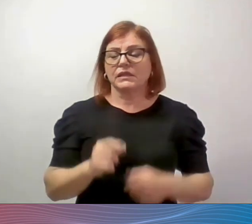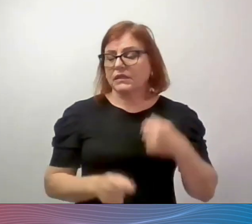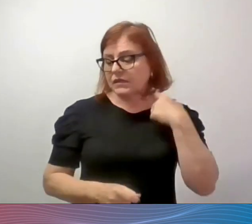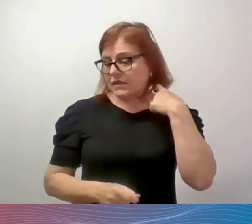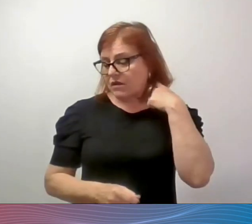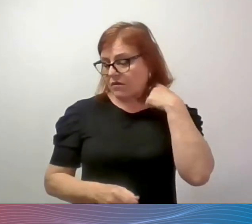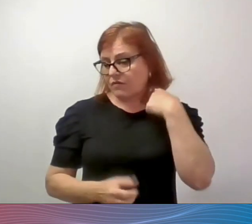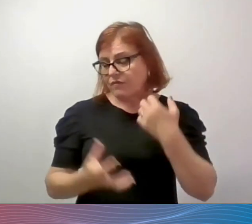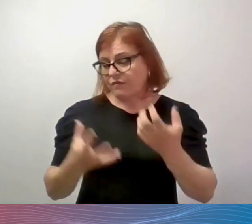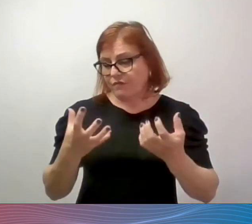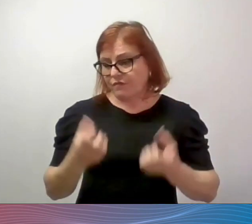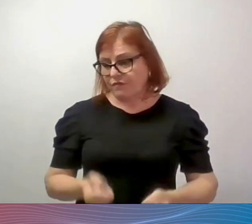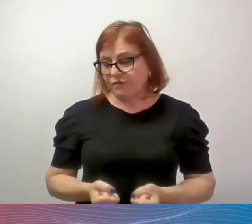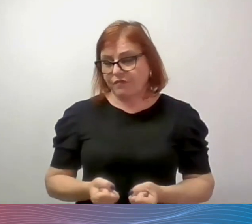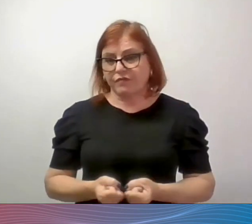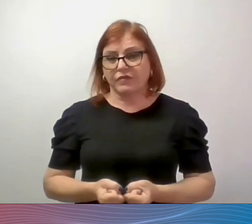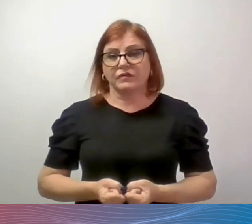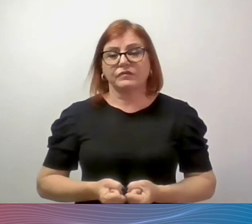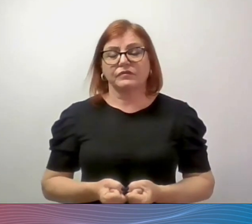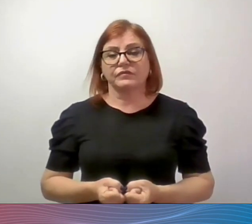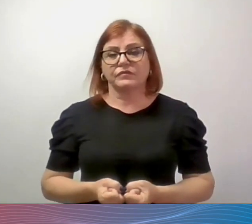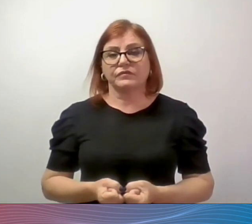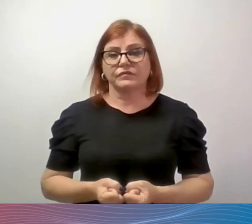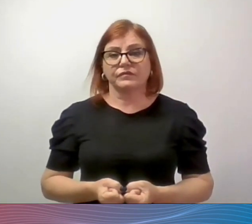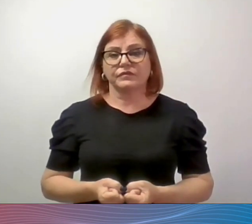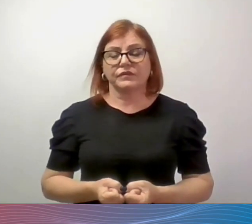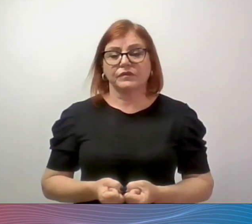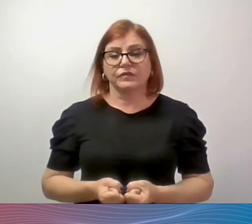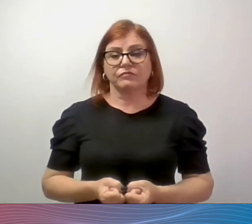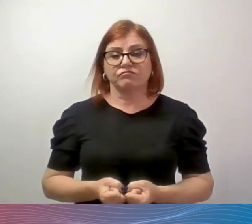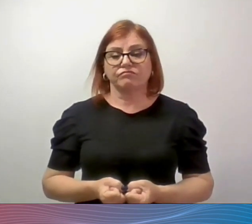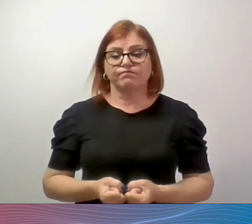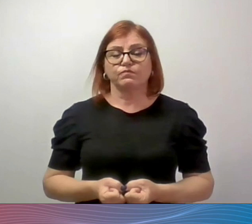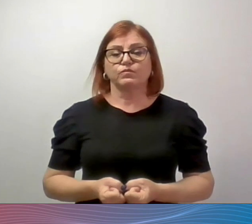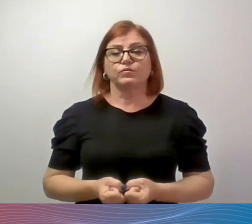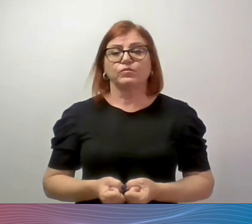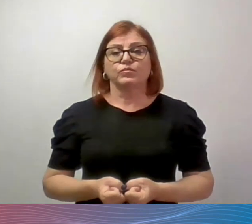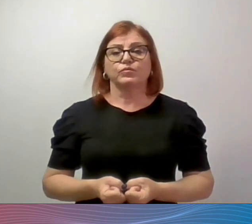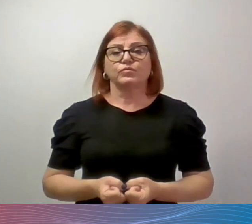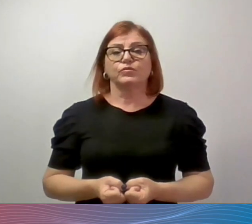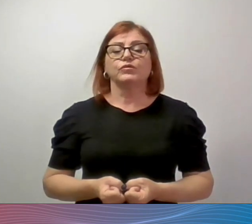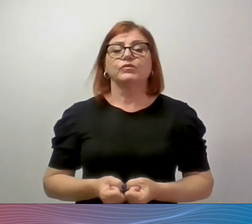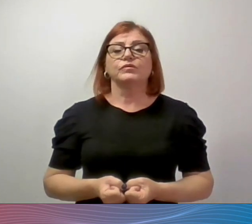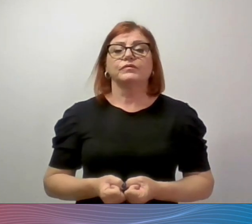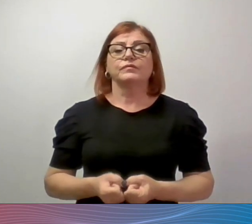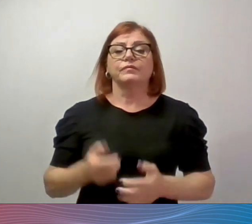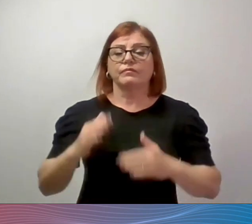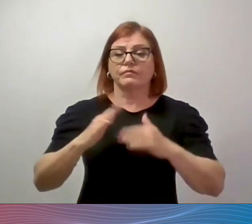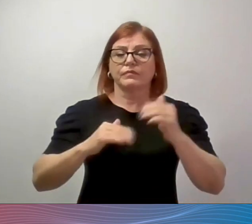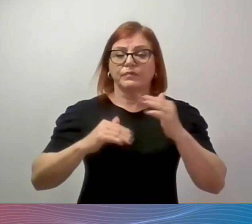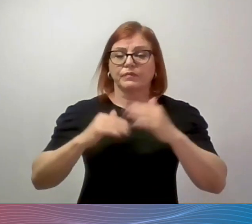cair na imoralidade. Let's not fall into immorality.